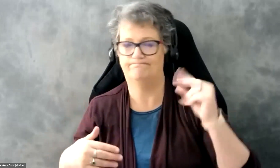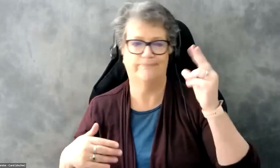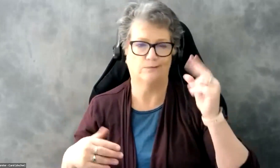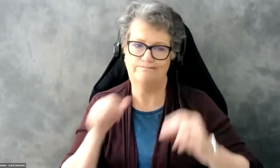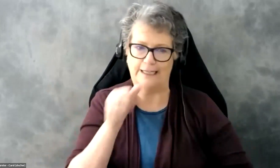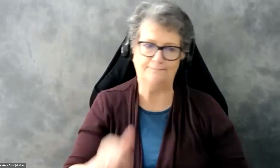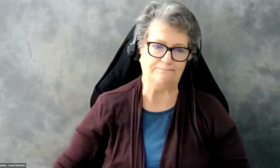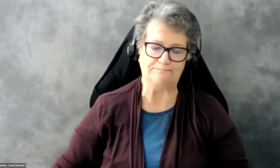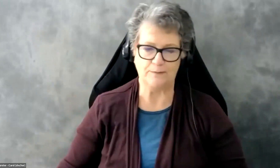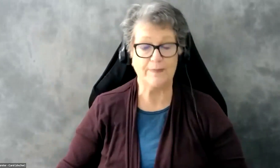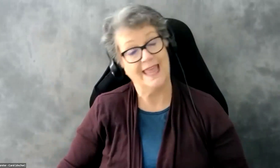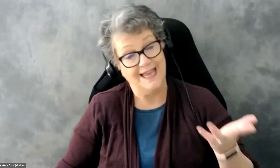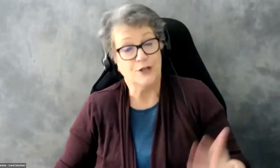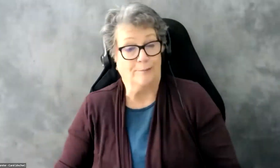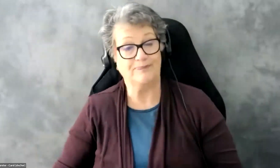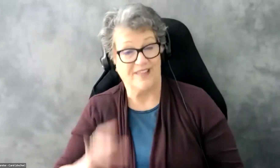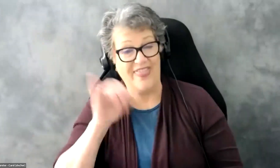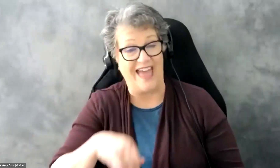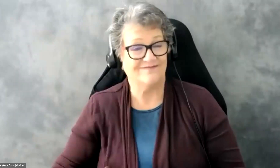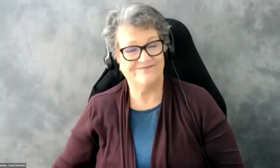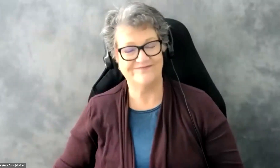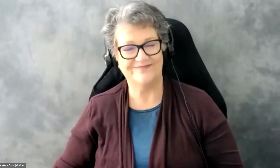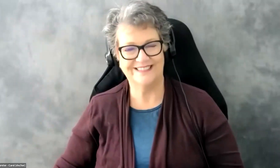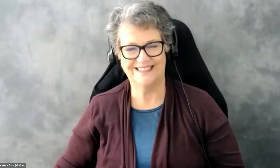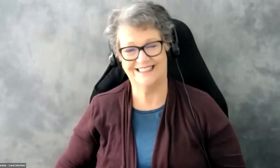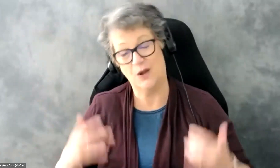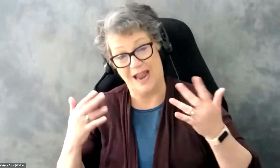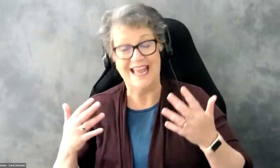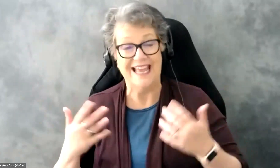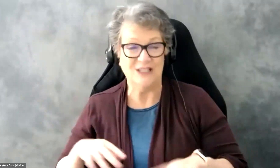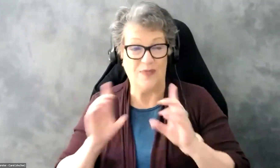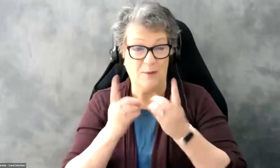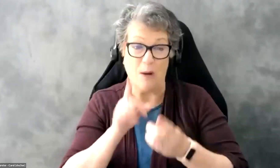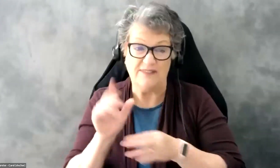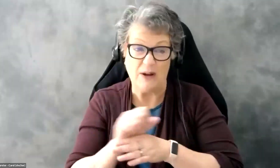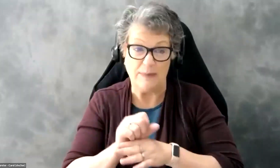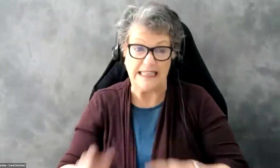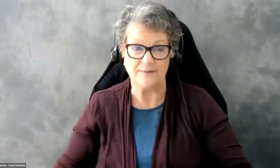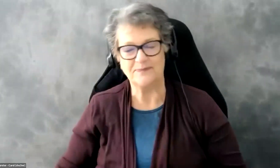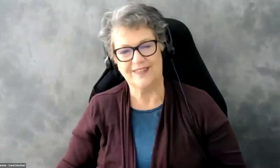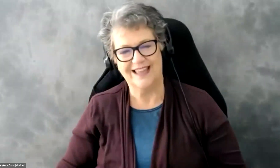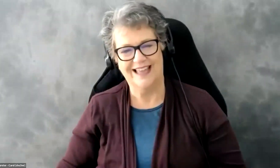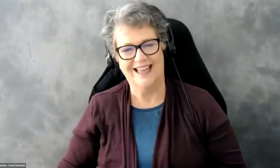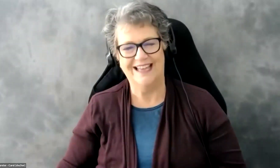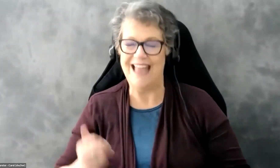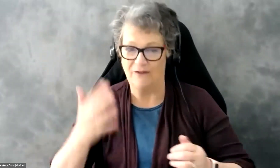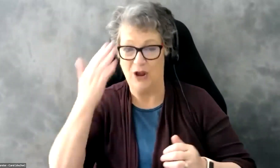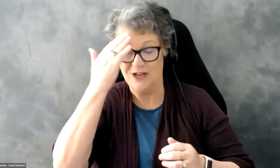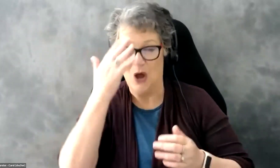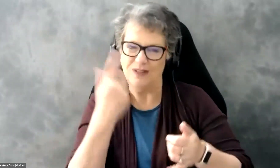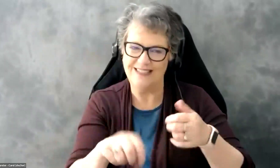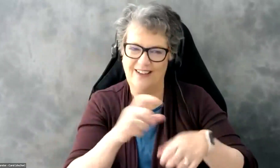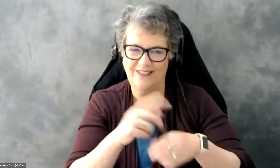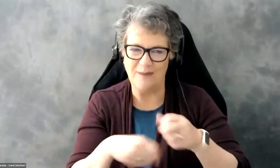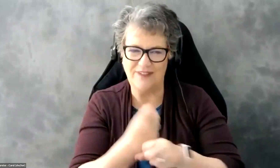not. Yes, so waiting. Oh, so I guess I The can give that department is update. very busy. Yeah, well, this is just everyone knows it's a little tough time of year, right?